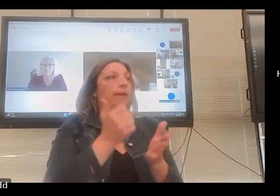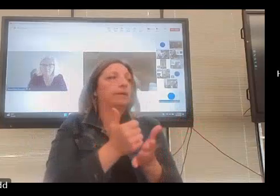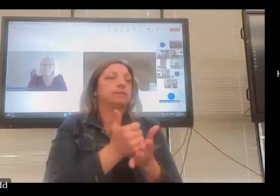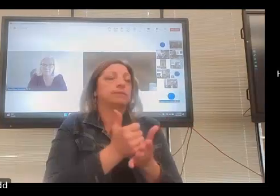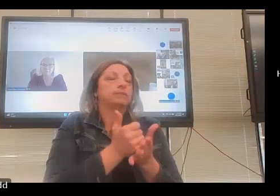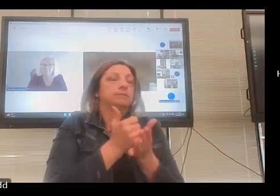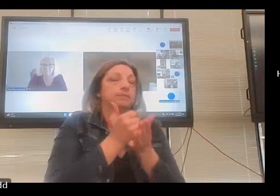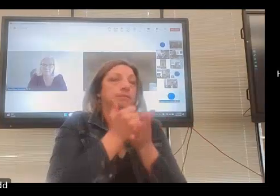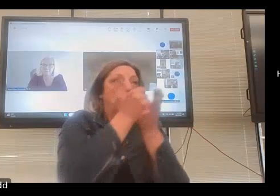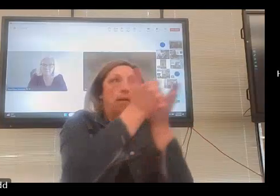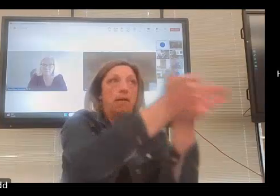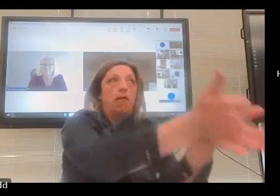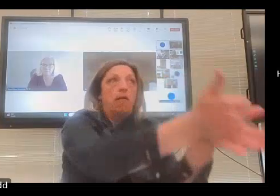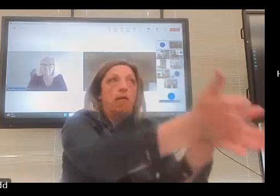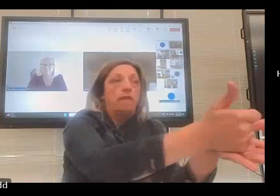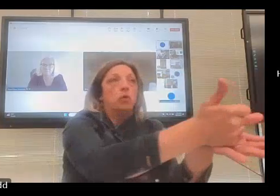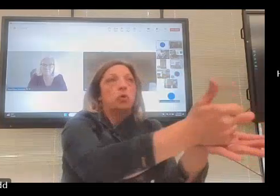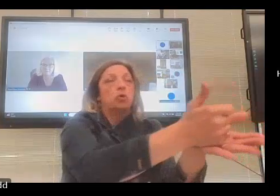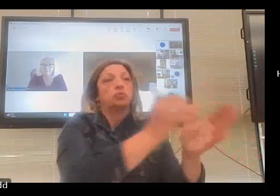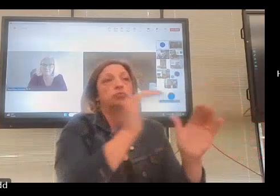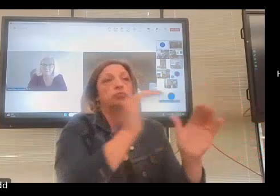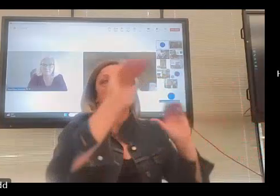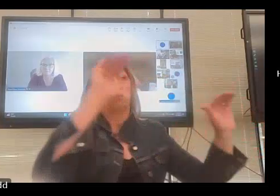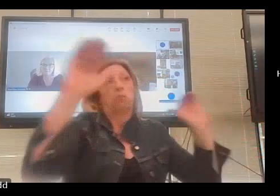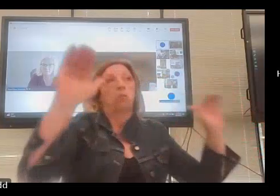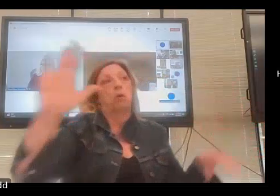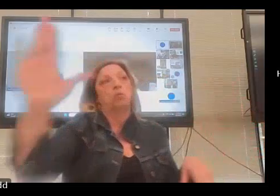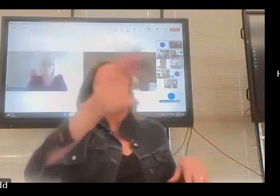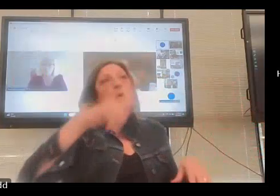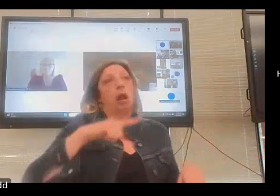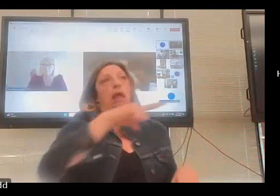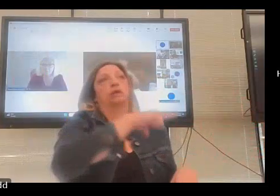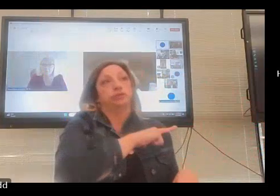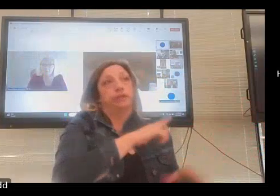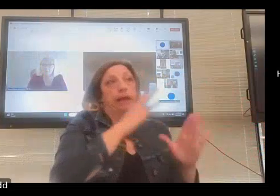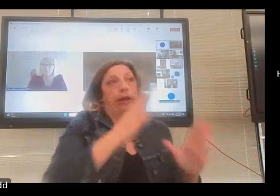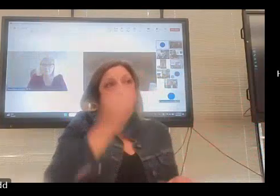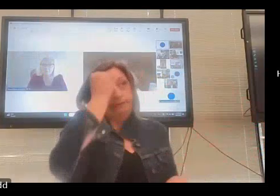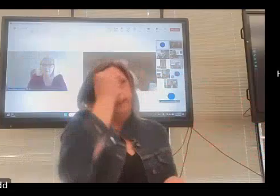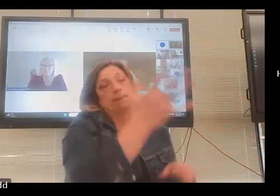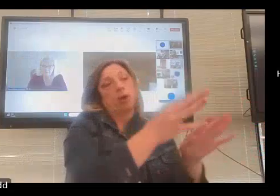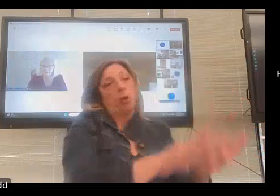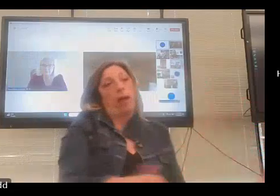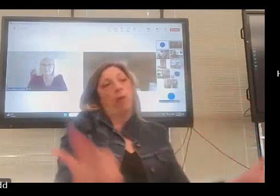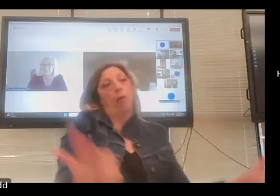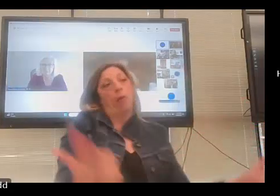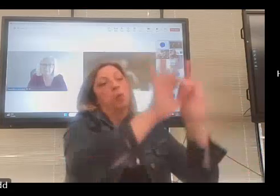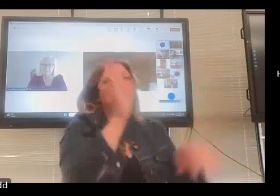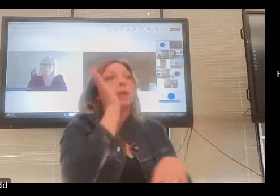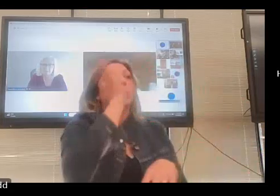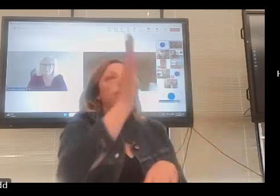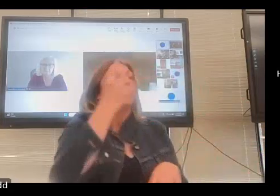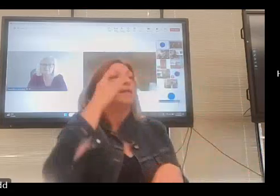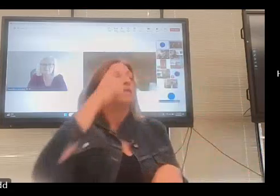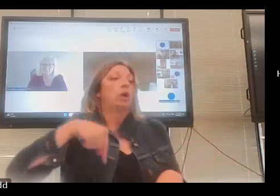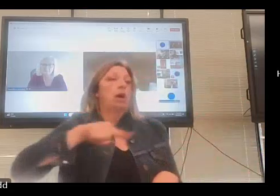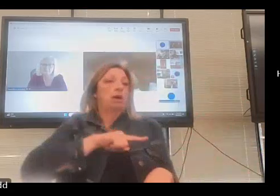Dr. Todd said, I would like to add again, just, I don't know if this is helpful, but, just reach out to your